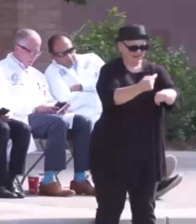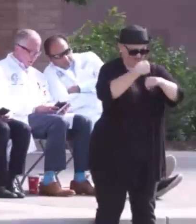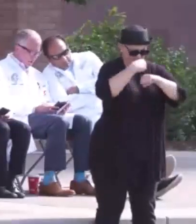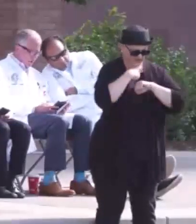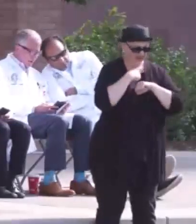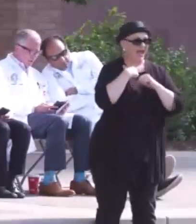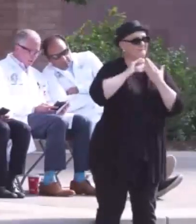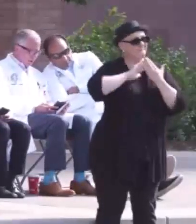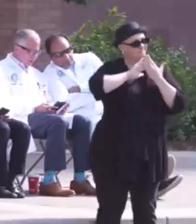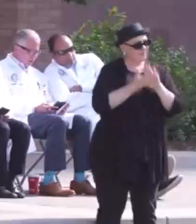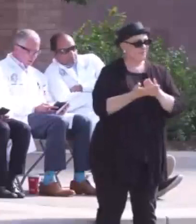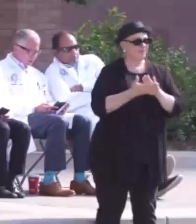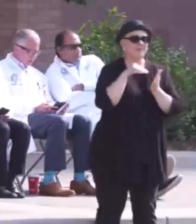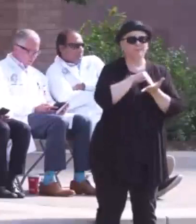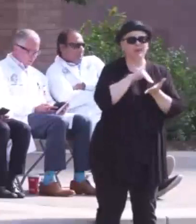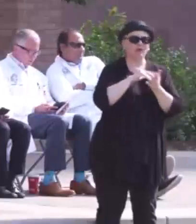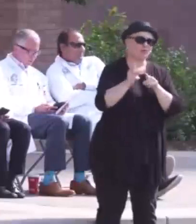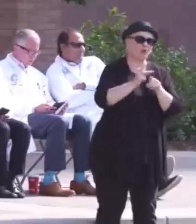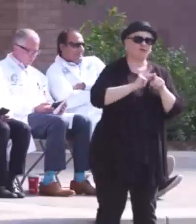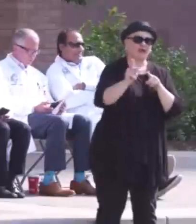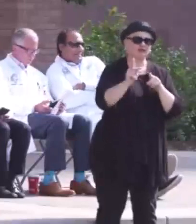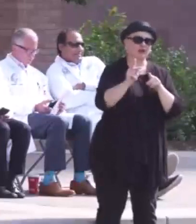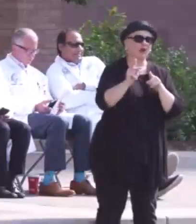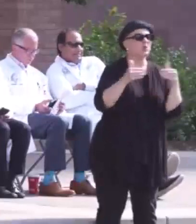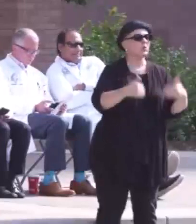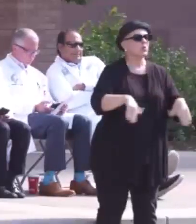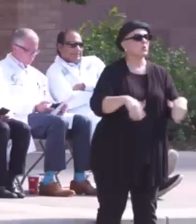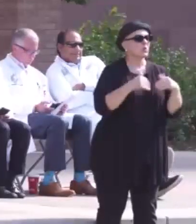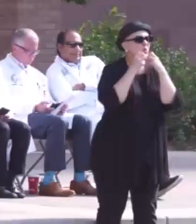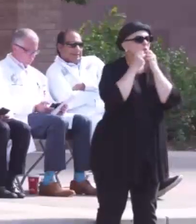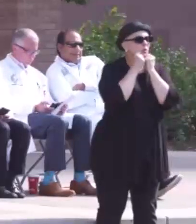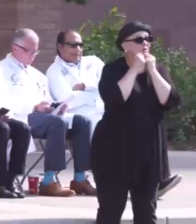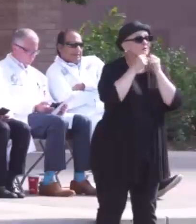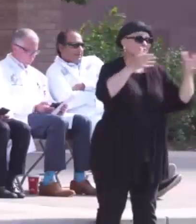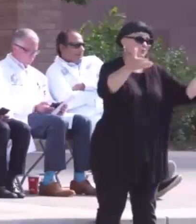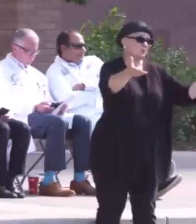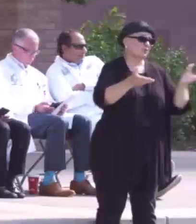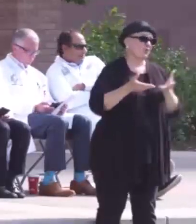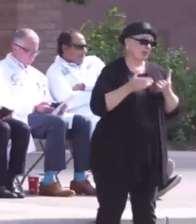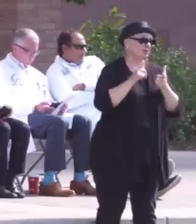medical professional. Welcome to this shared journey.